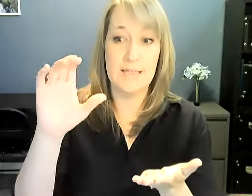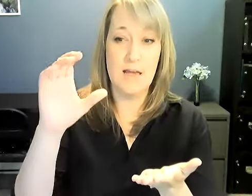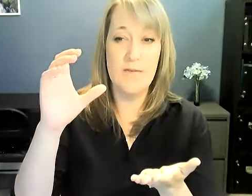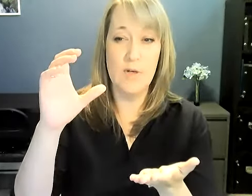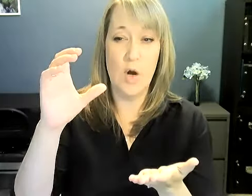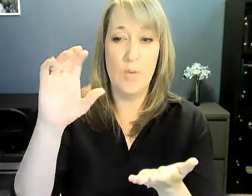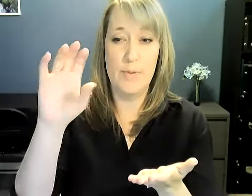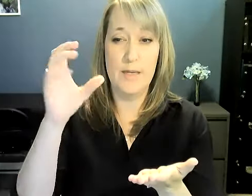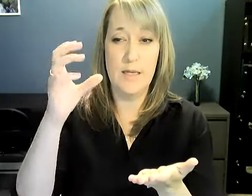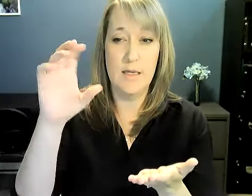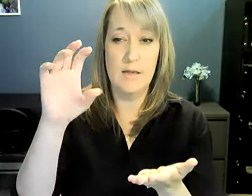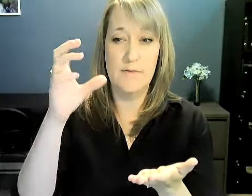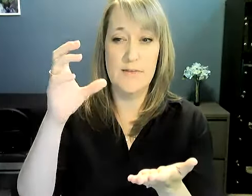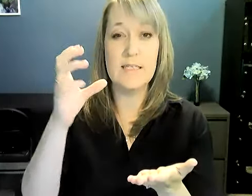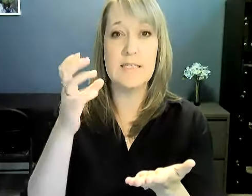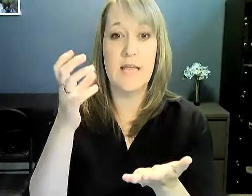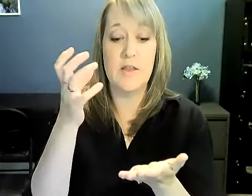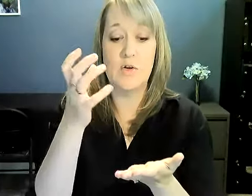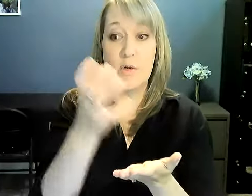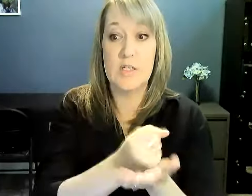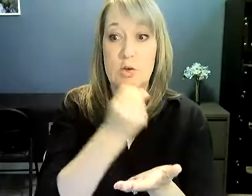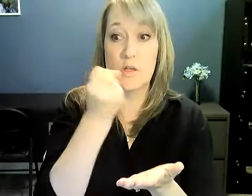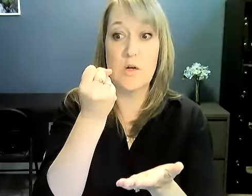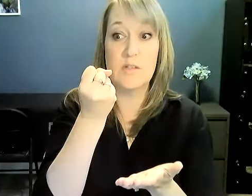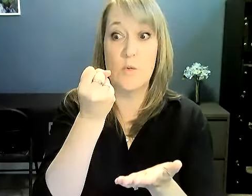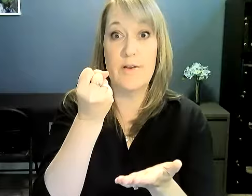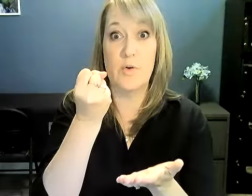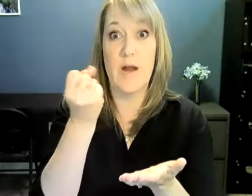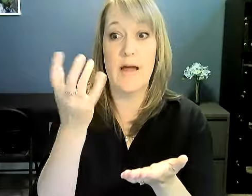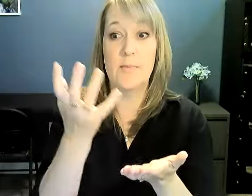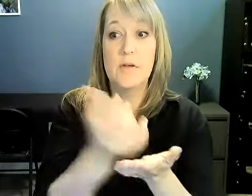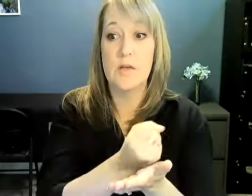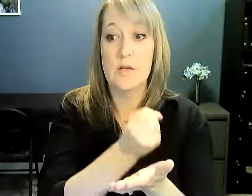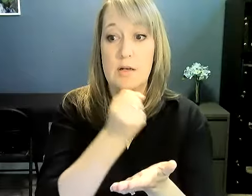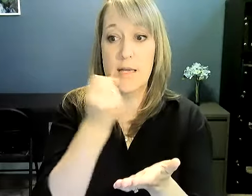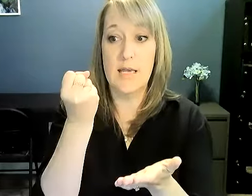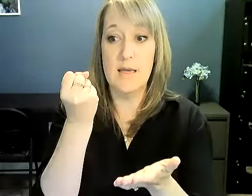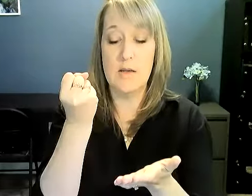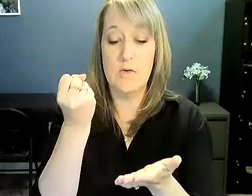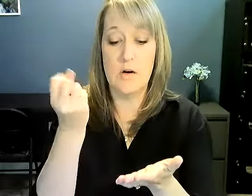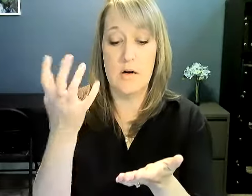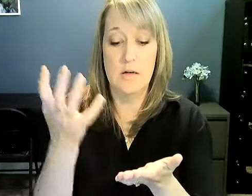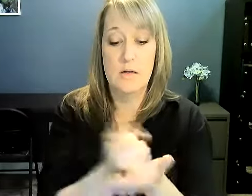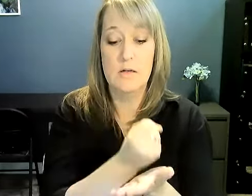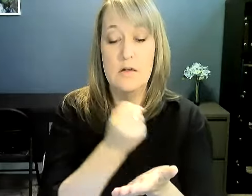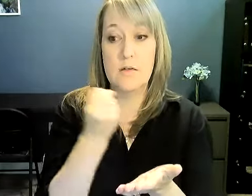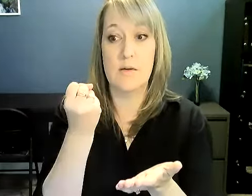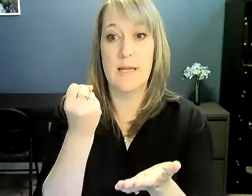kind of an open fist, and then you're going to close it when you grab. You're going to hit your non-dominant